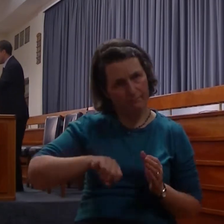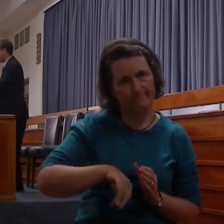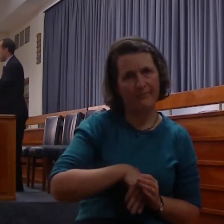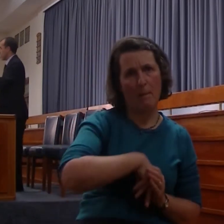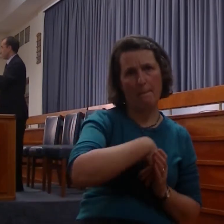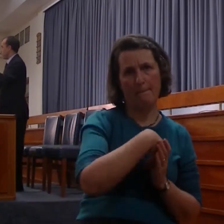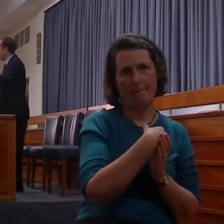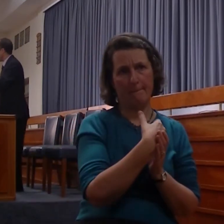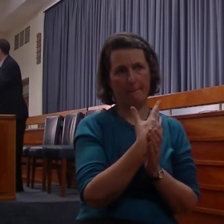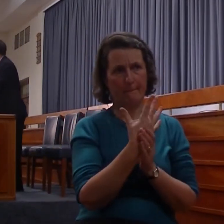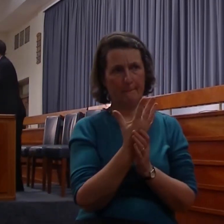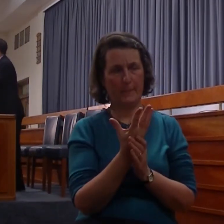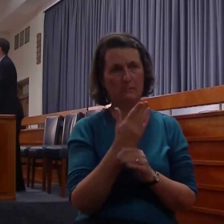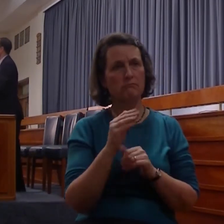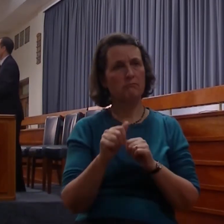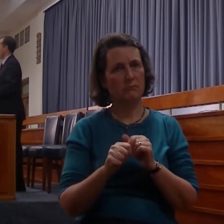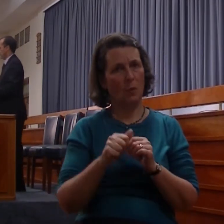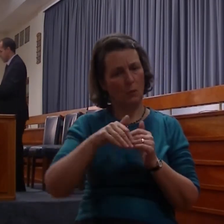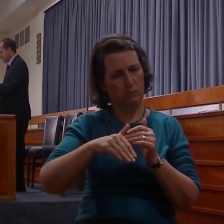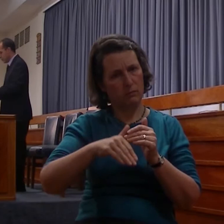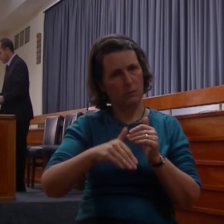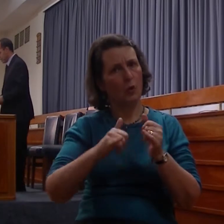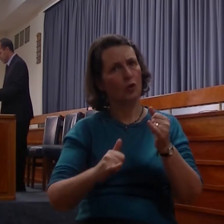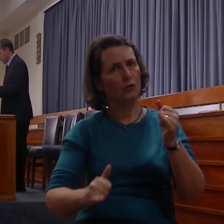eye. It's something coming in